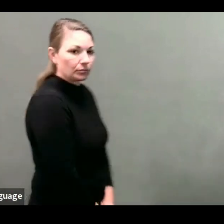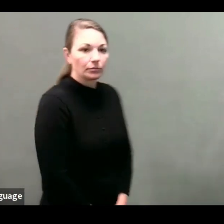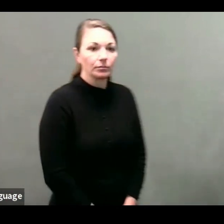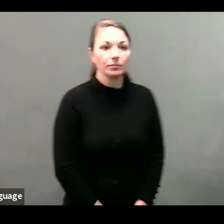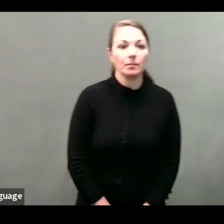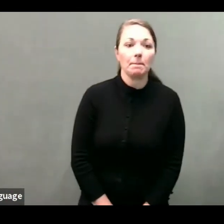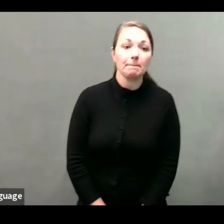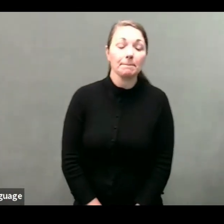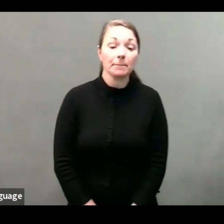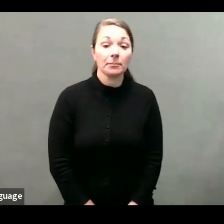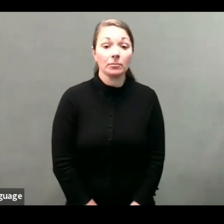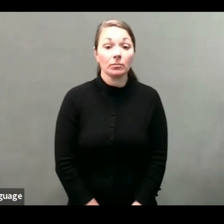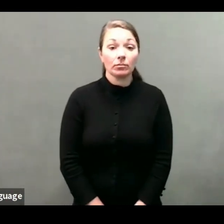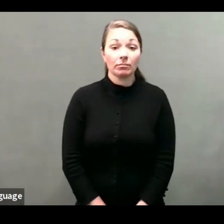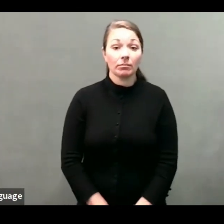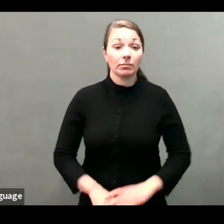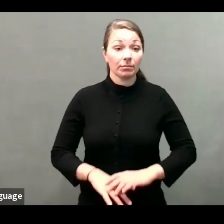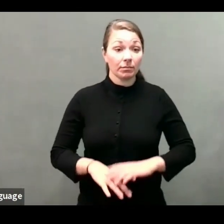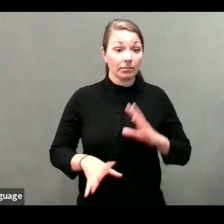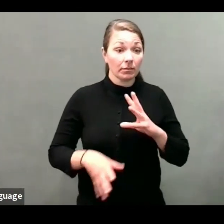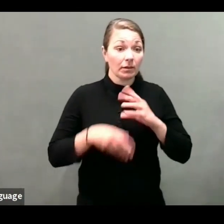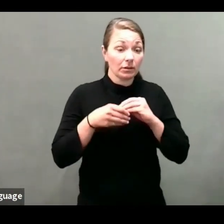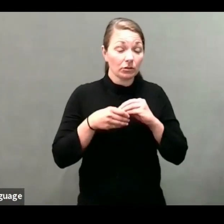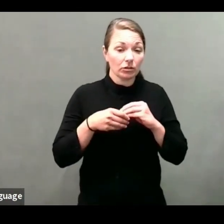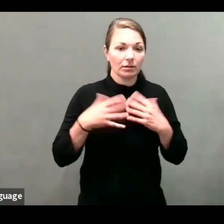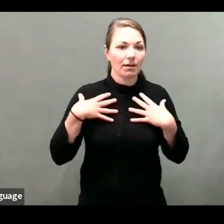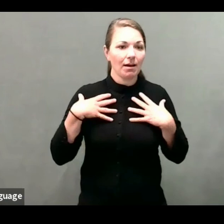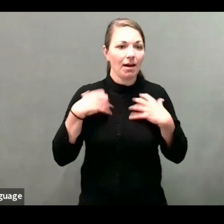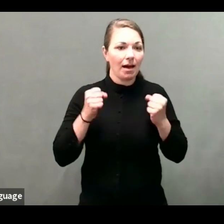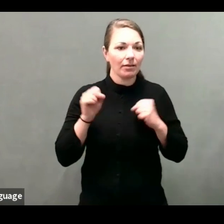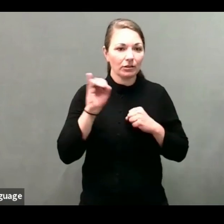In addition, everyone's health insurance covers